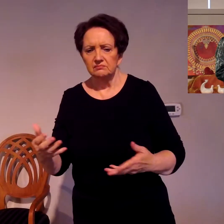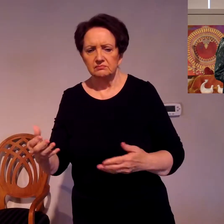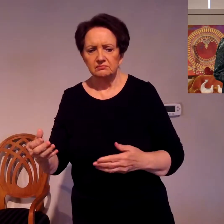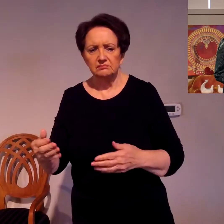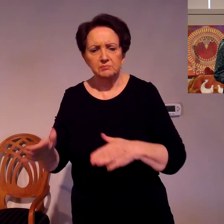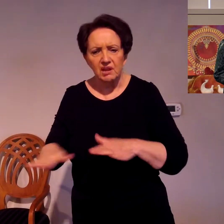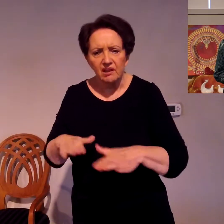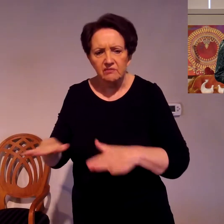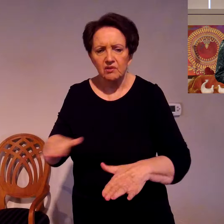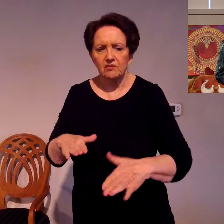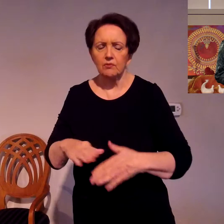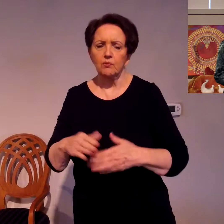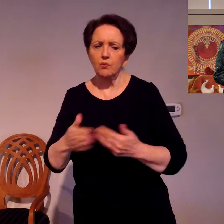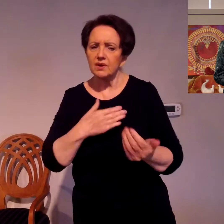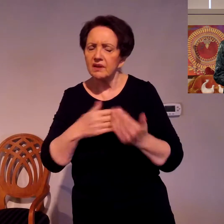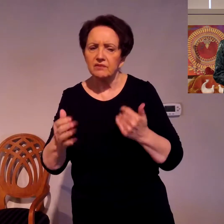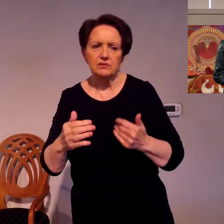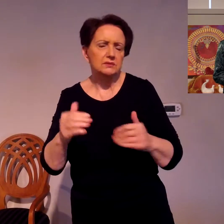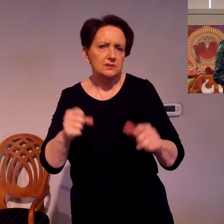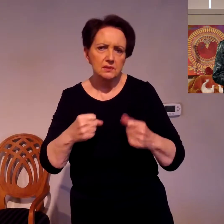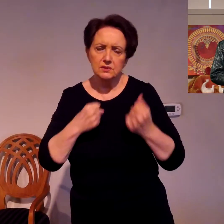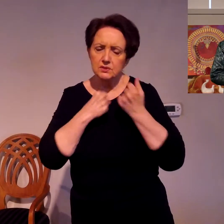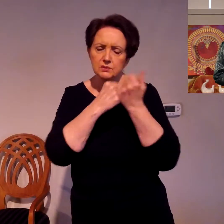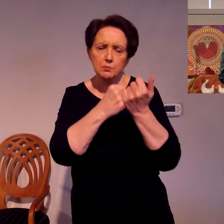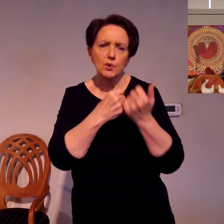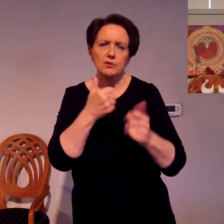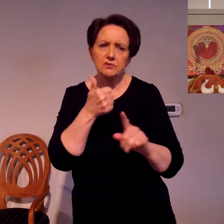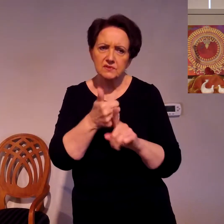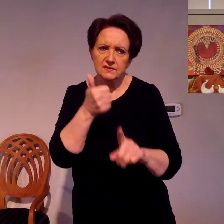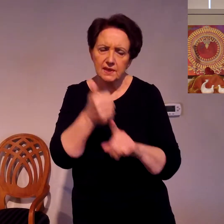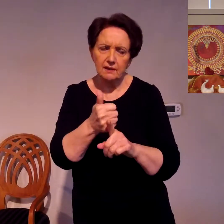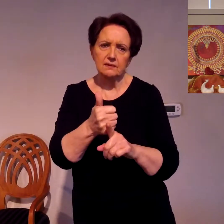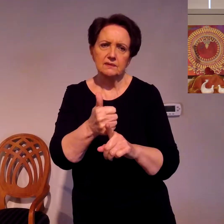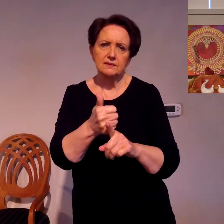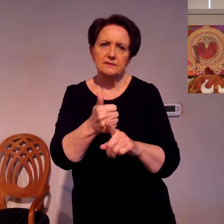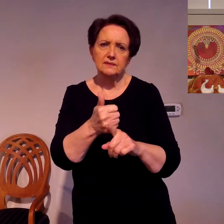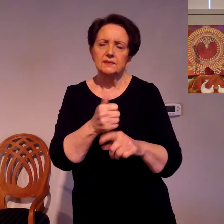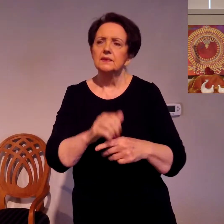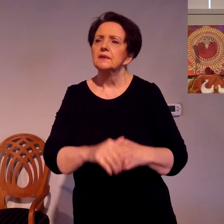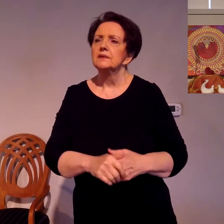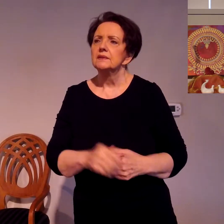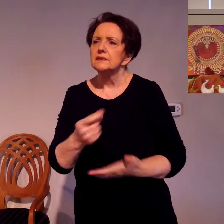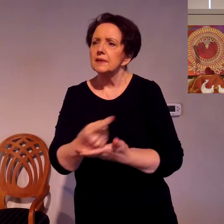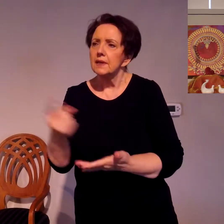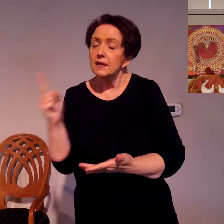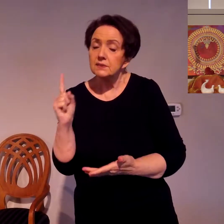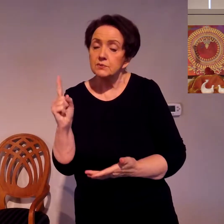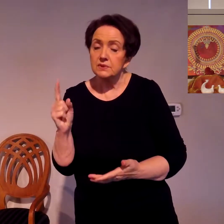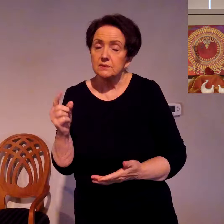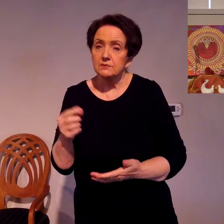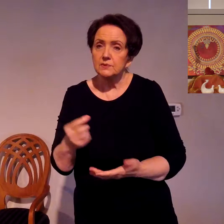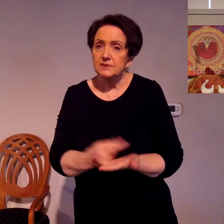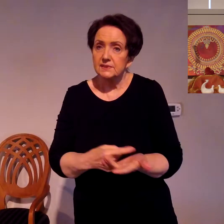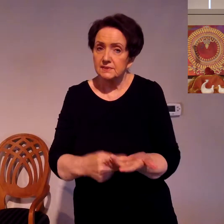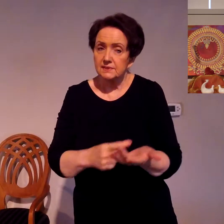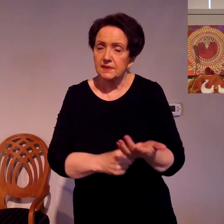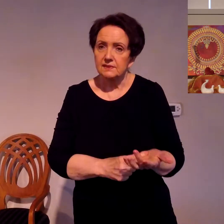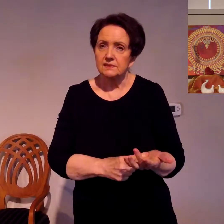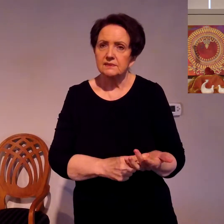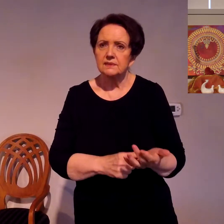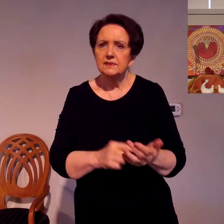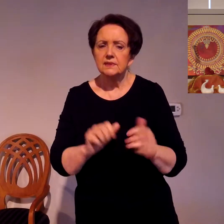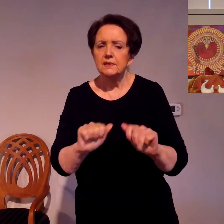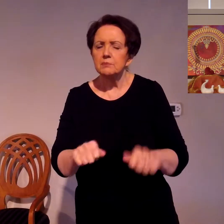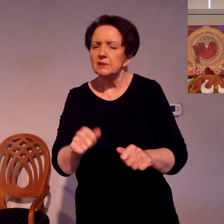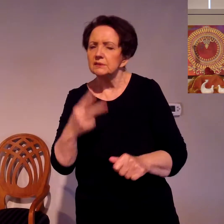treated, but to really hold ourselves in that space. And then last week we talked about how the ability